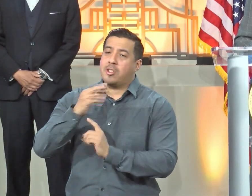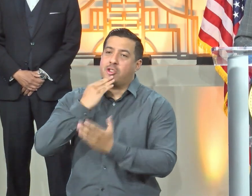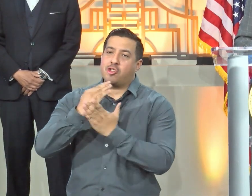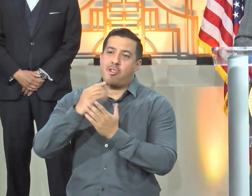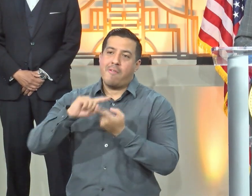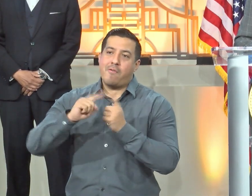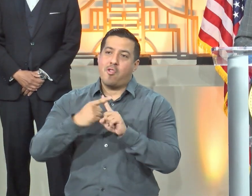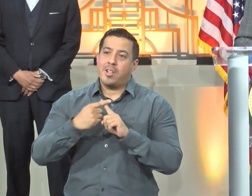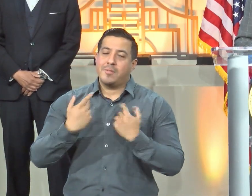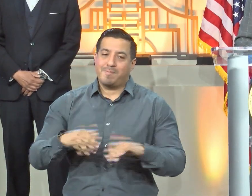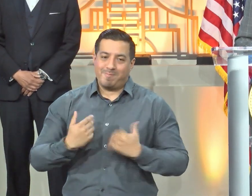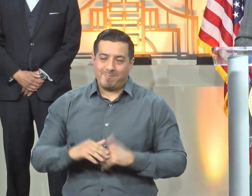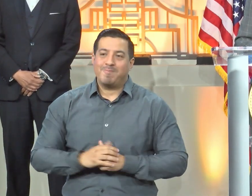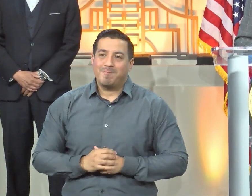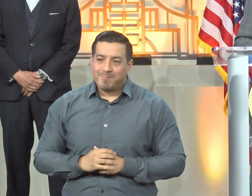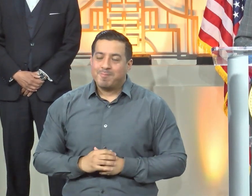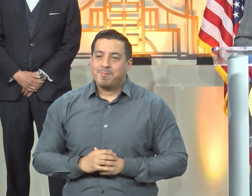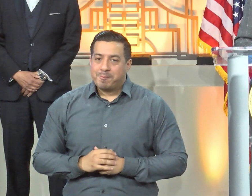friend,